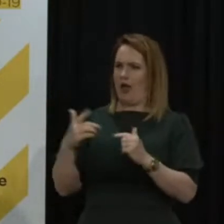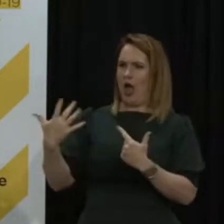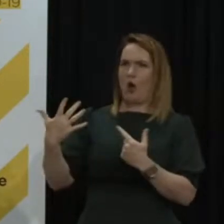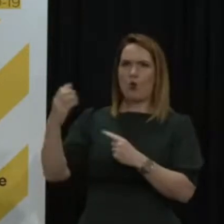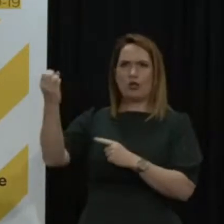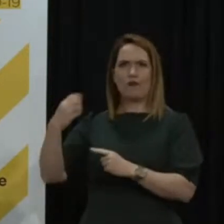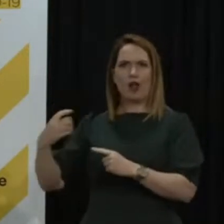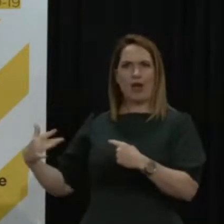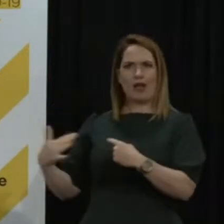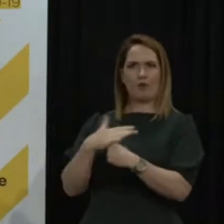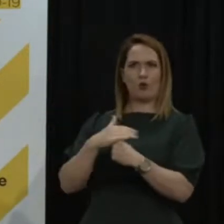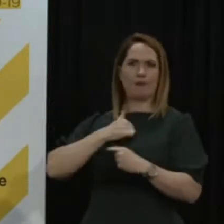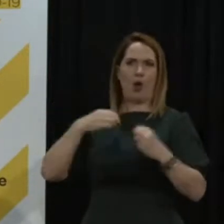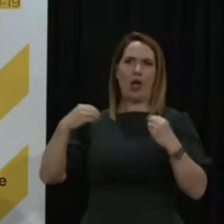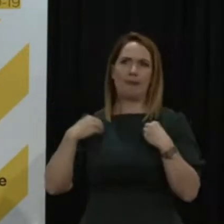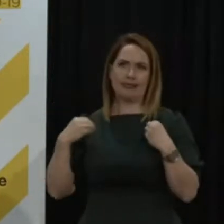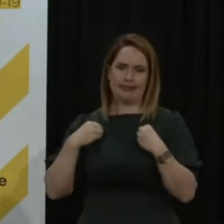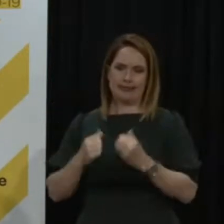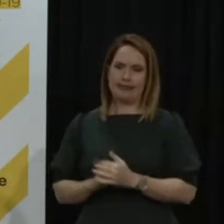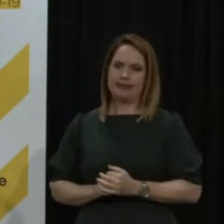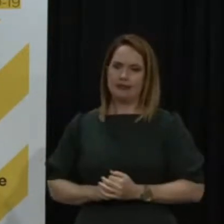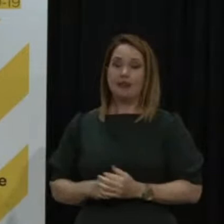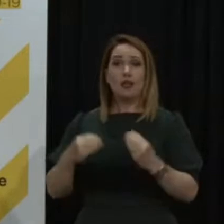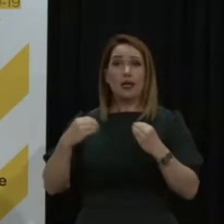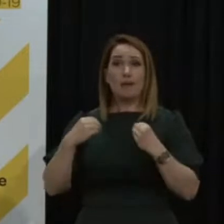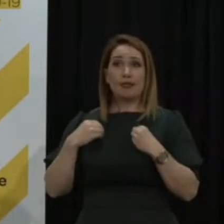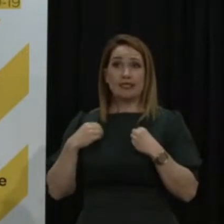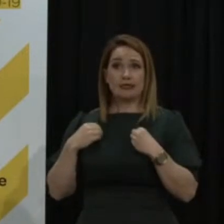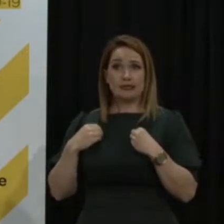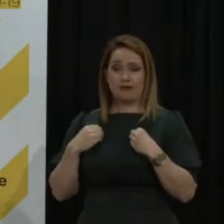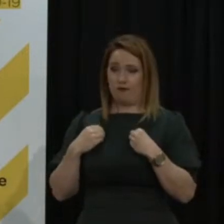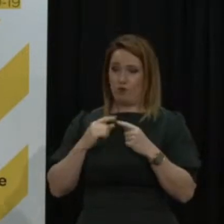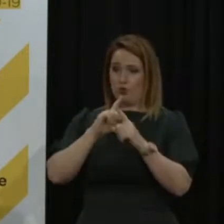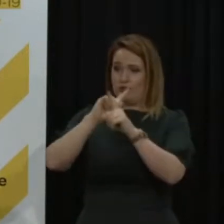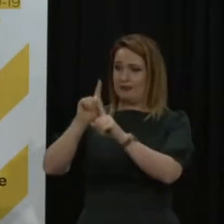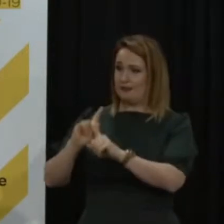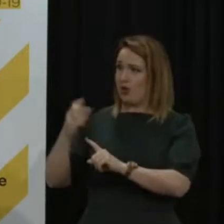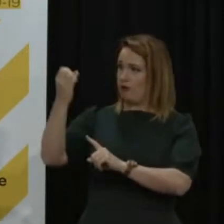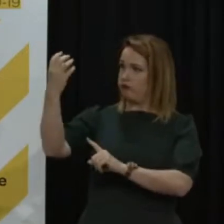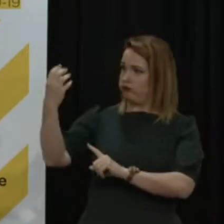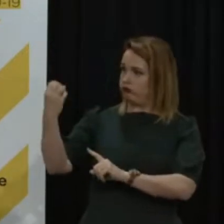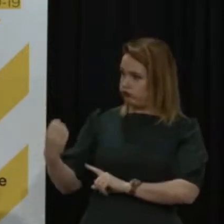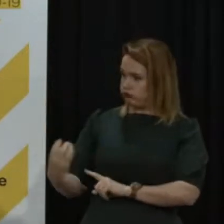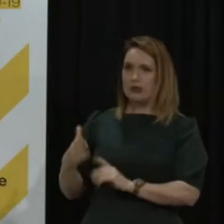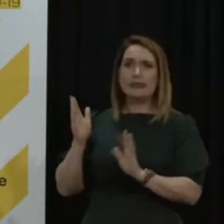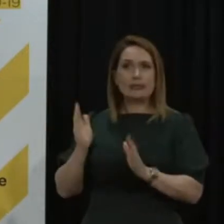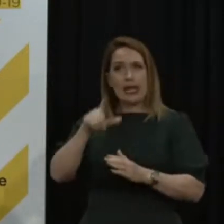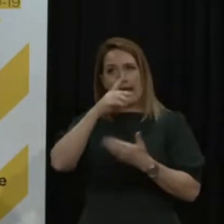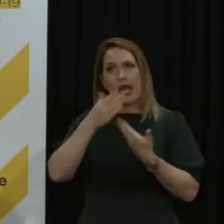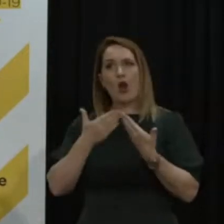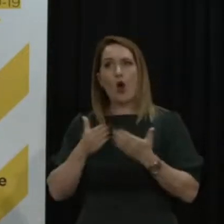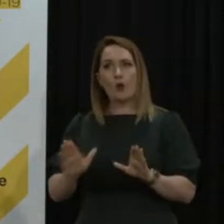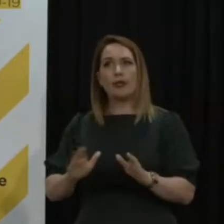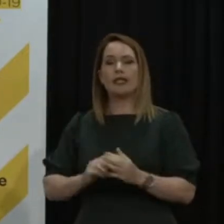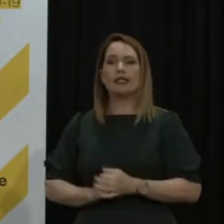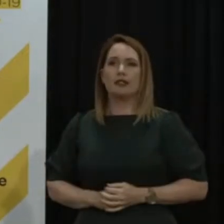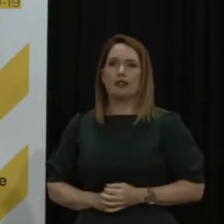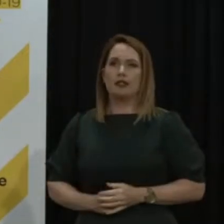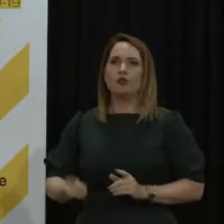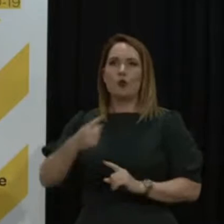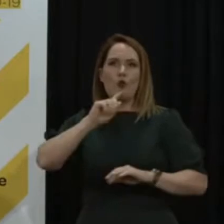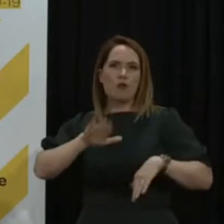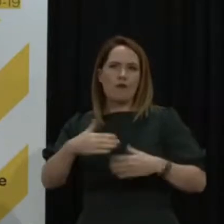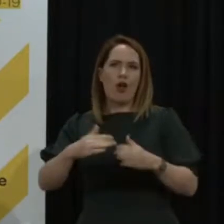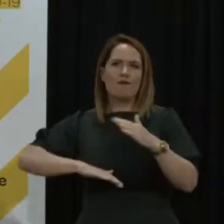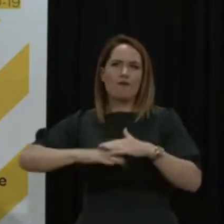and simpler than the alert level framework, with business able to stay open at each level. Guidance will set out how they can operate safely to